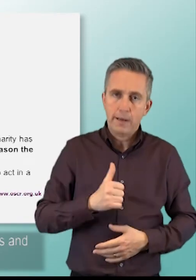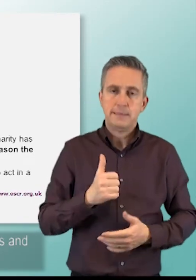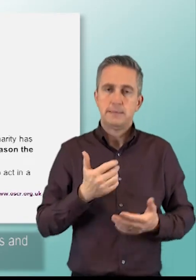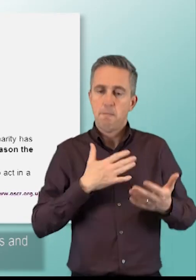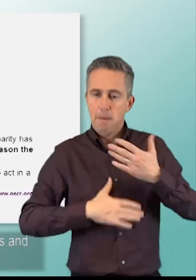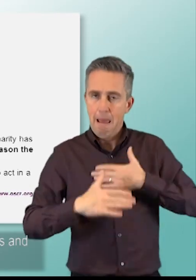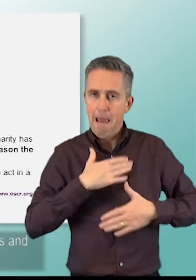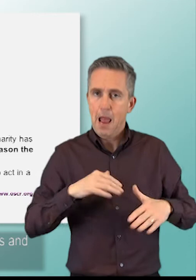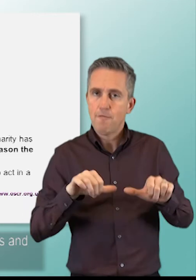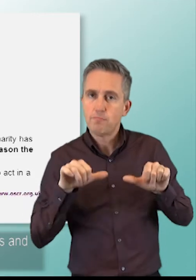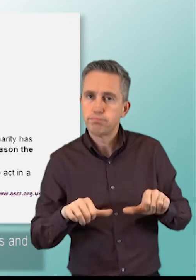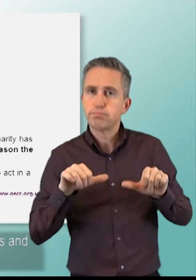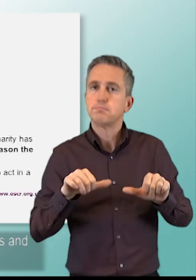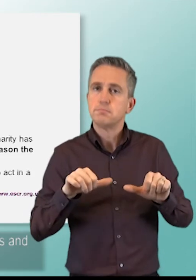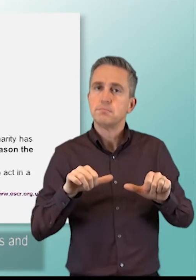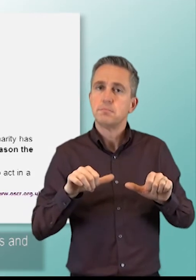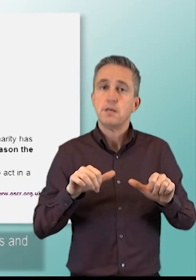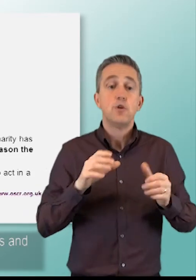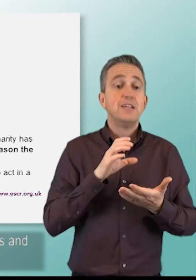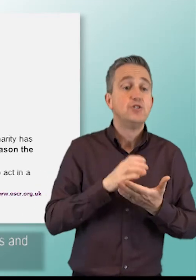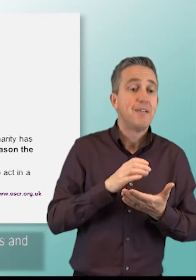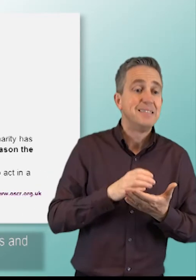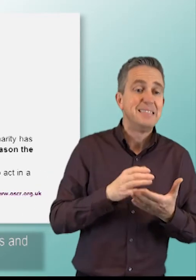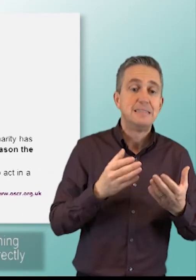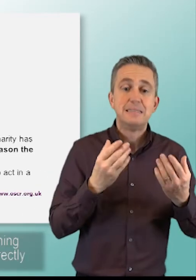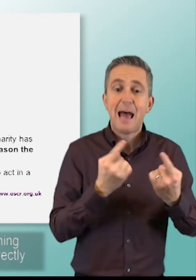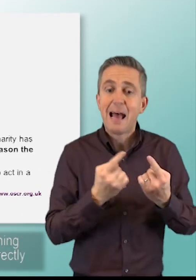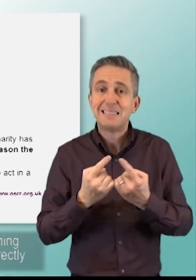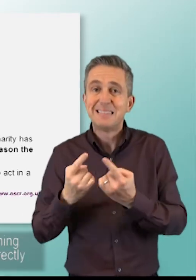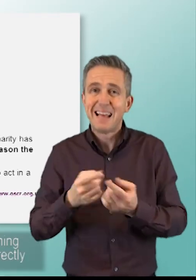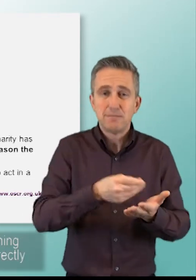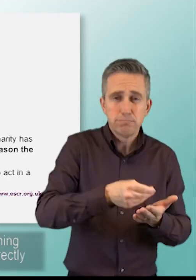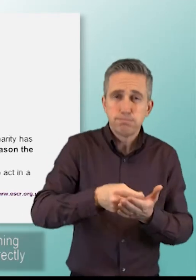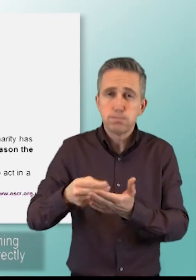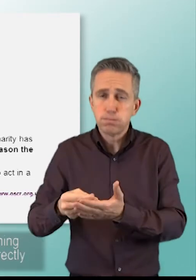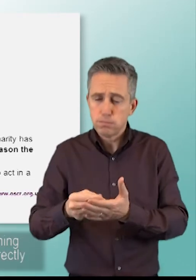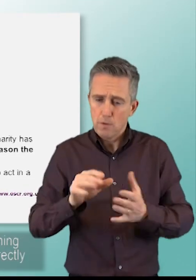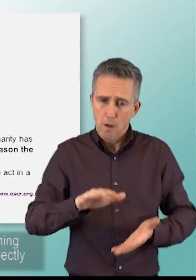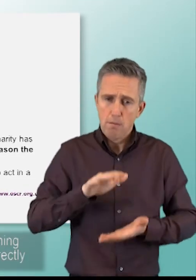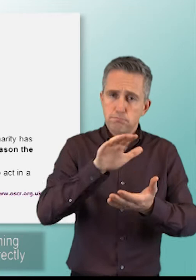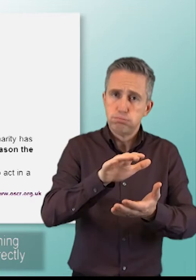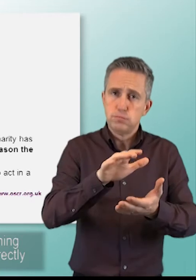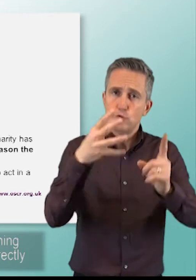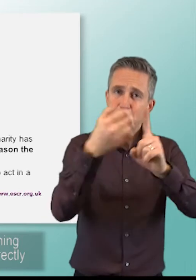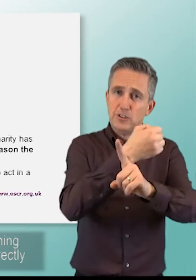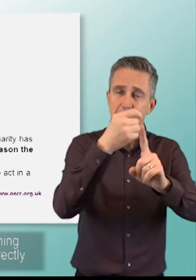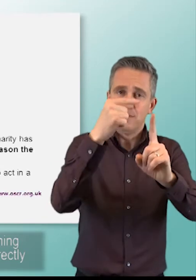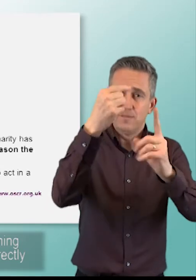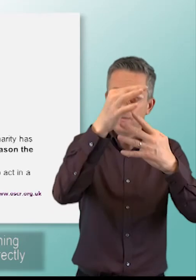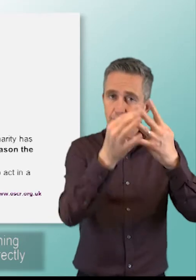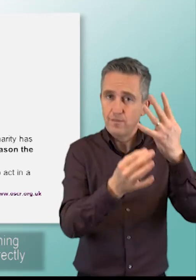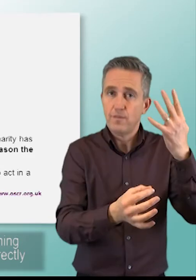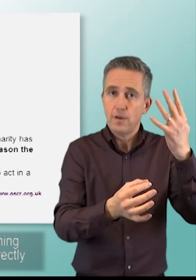also in achieving those purposes. And they must ensure that all the assets of the charity are used for those purposes and nothing else,